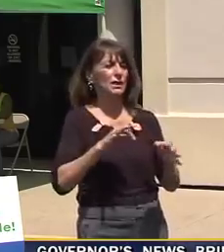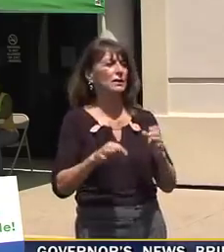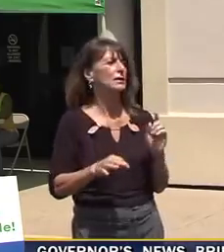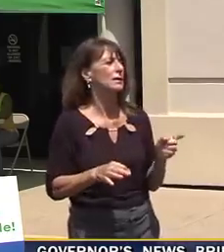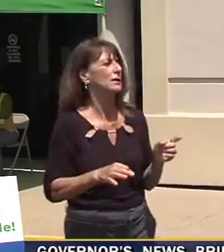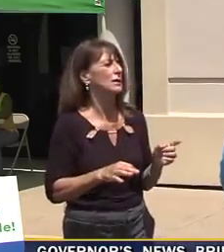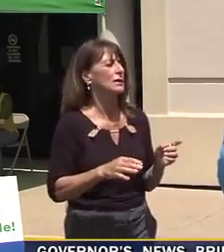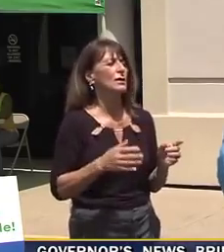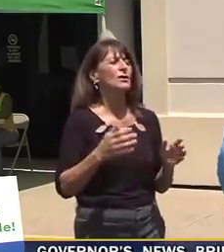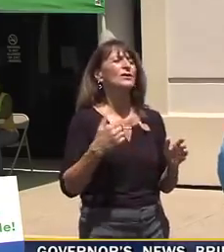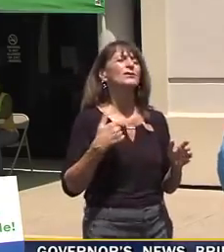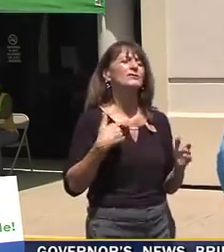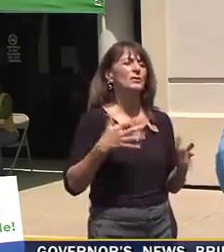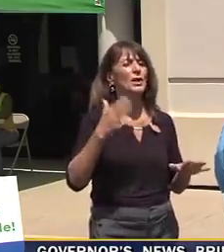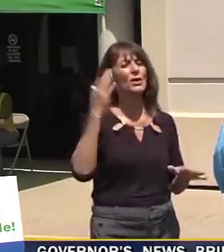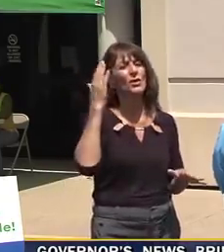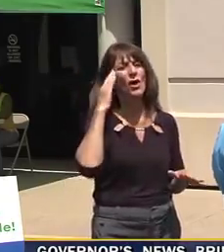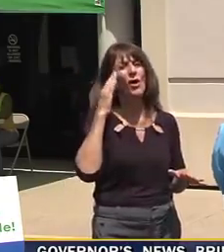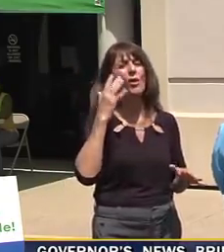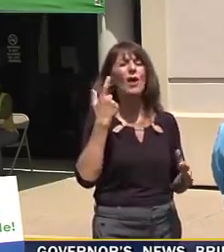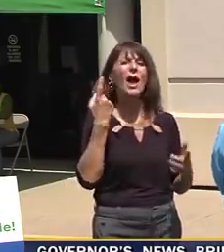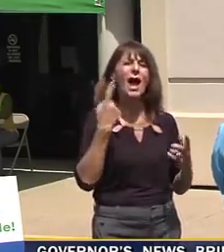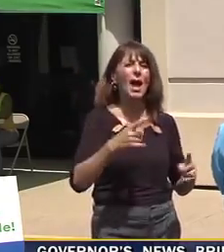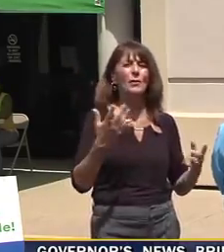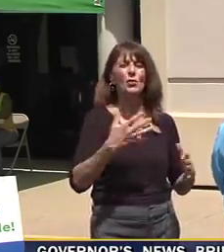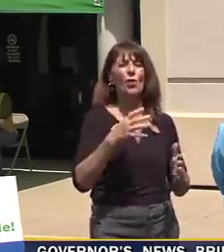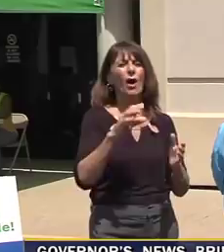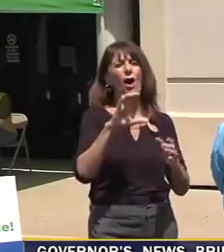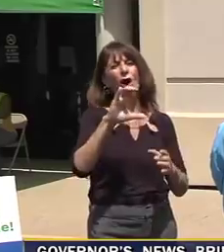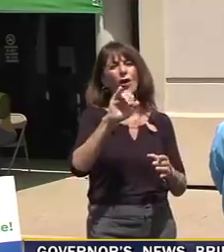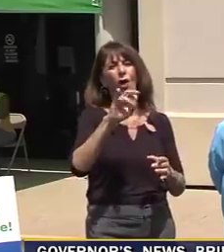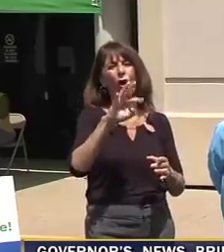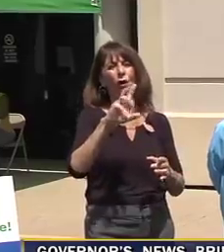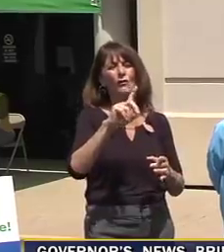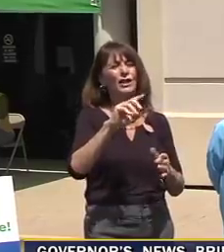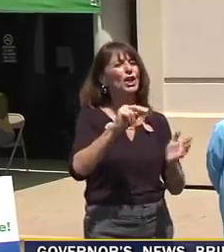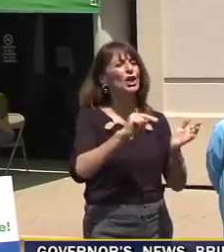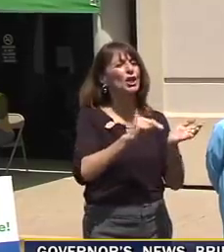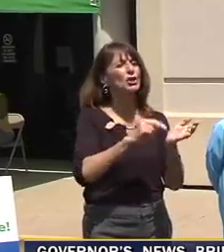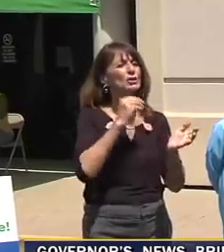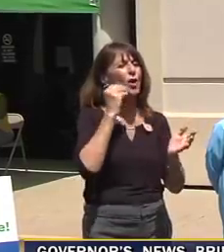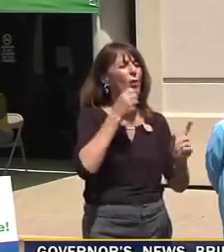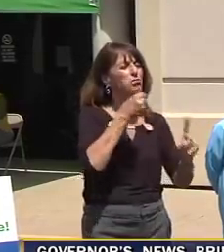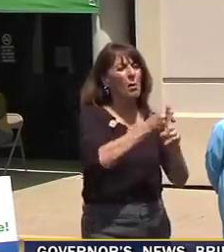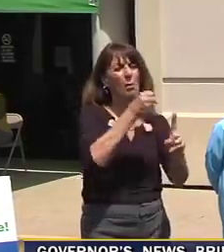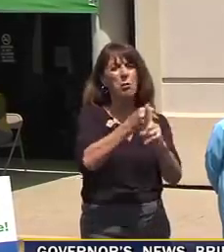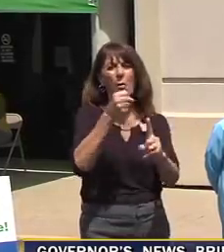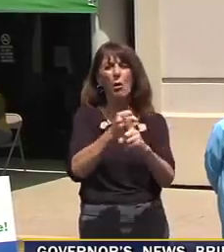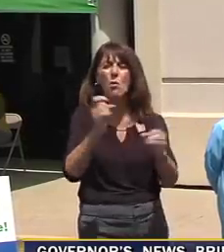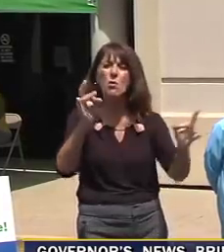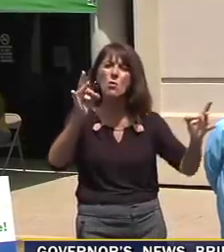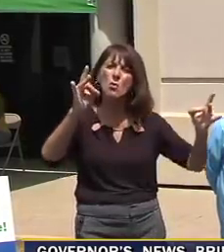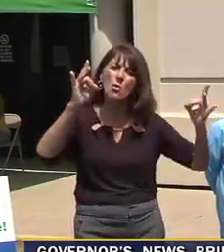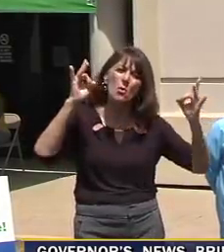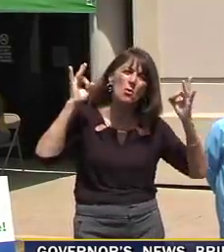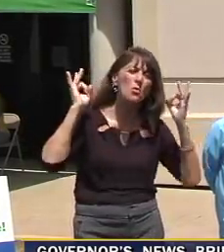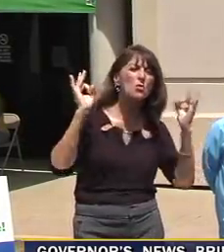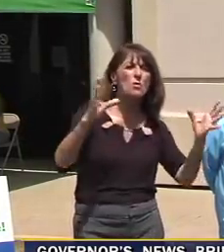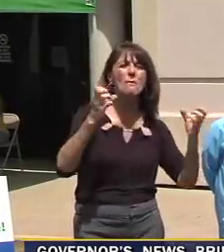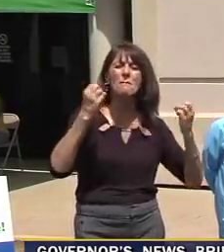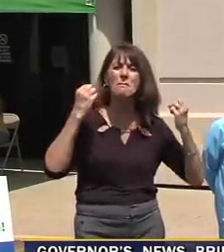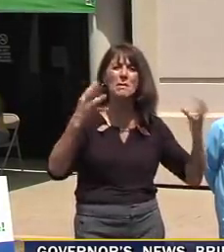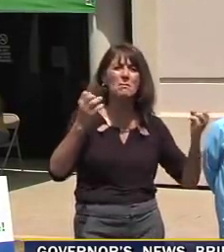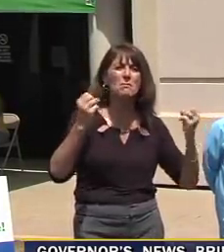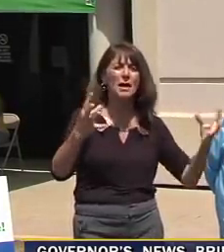how tragically hit the nursing homes were. We got there early in terms of a lot of the basic protocols, especially in terms of